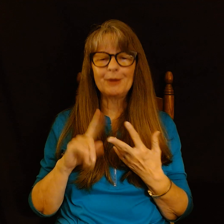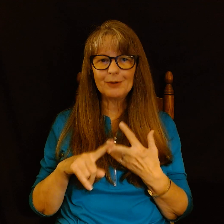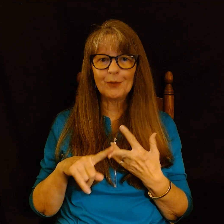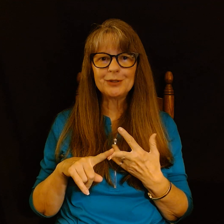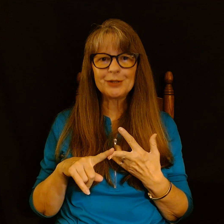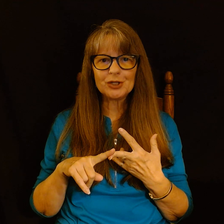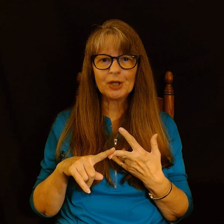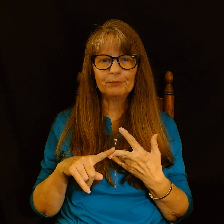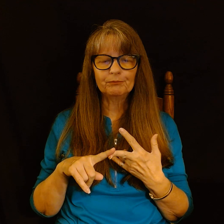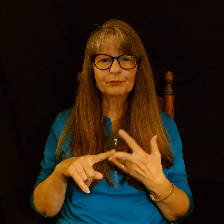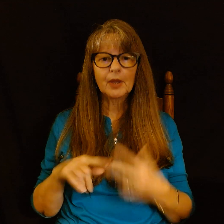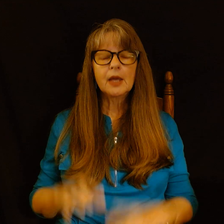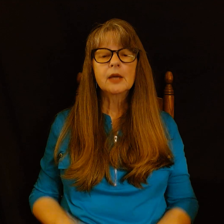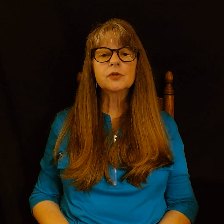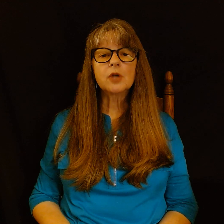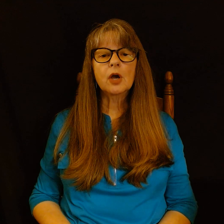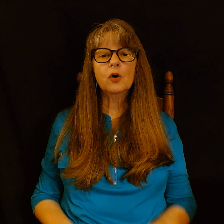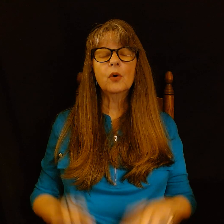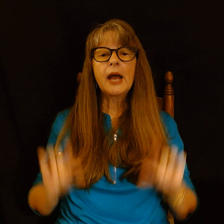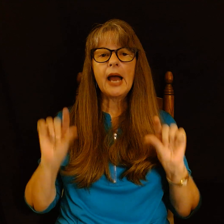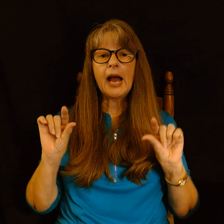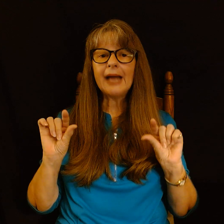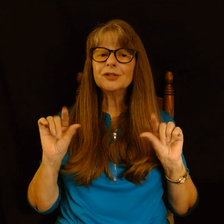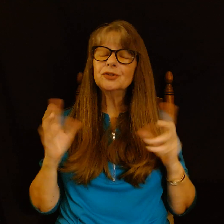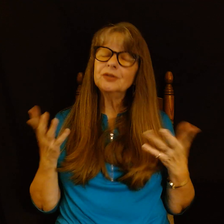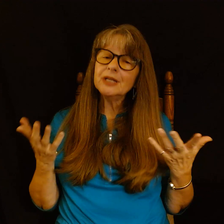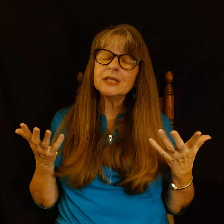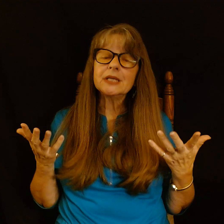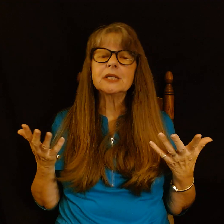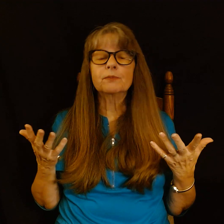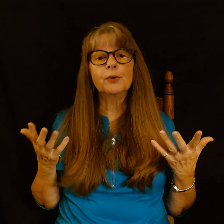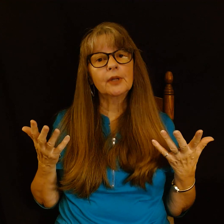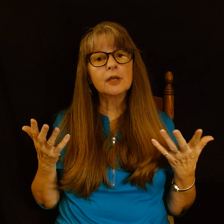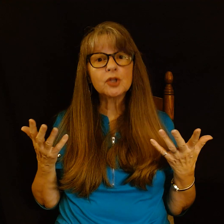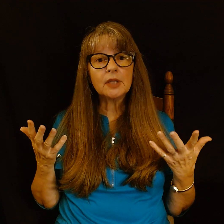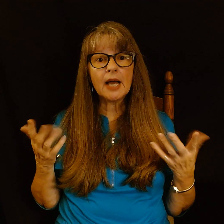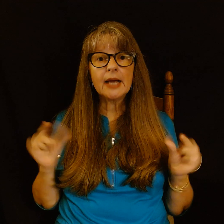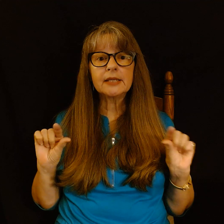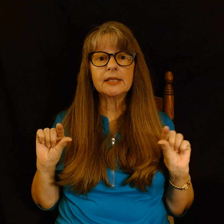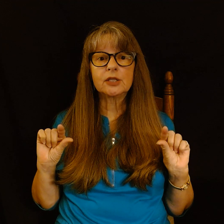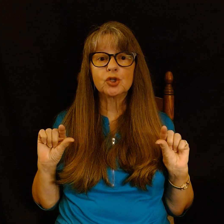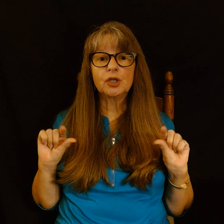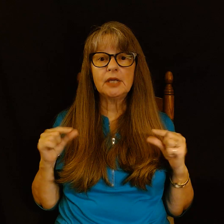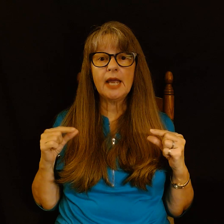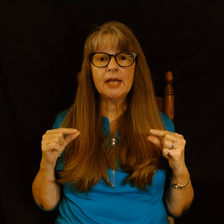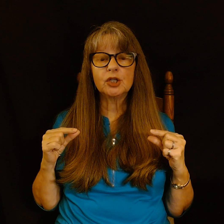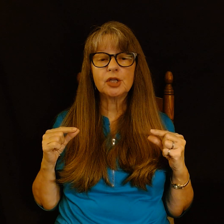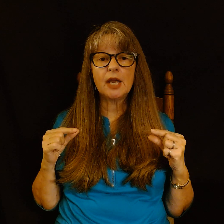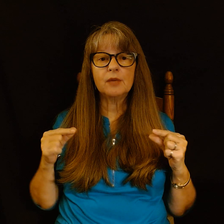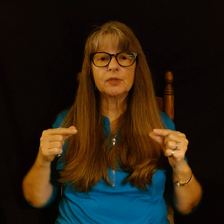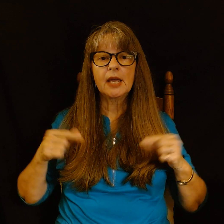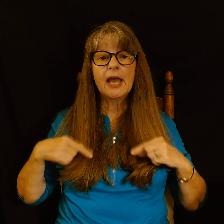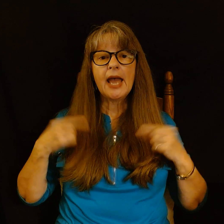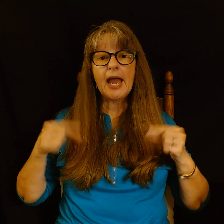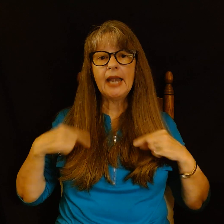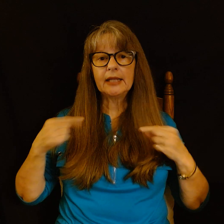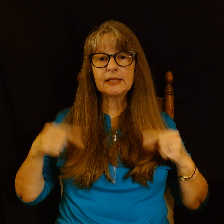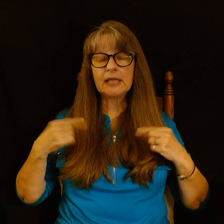going to the gym. So this is pretty initialized. It's G hand shapes, and it does